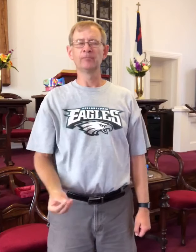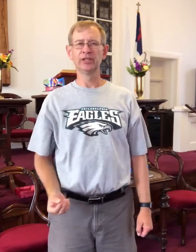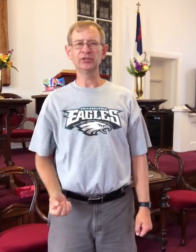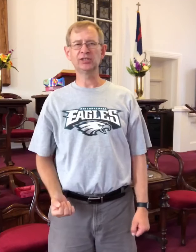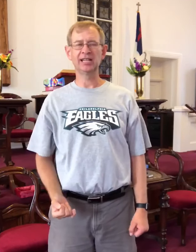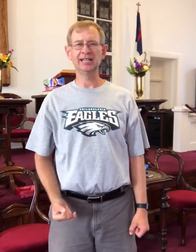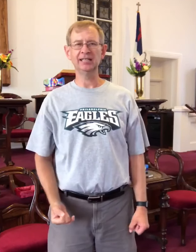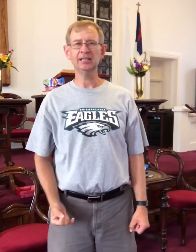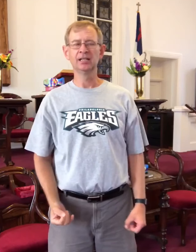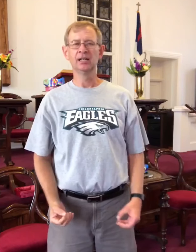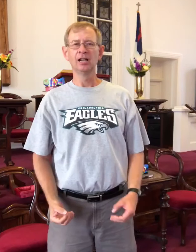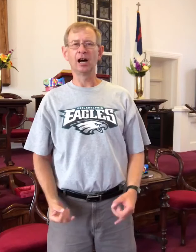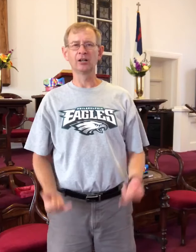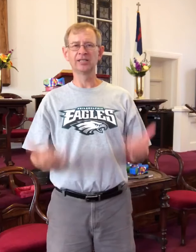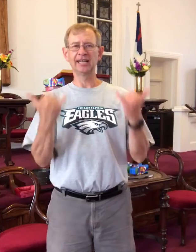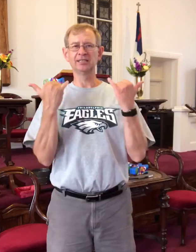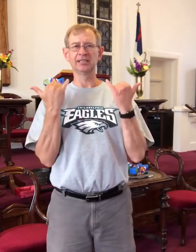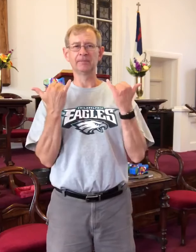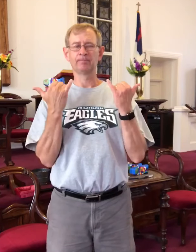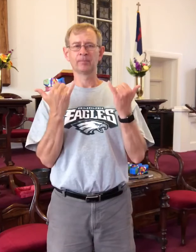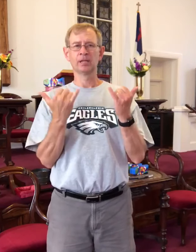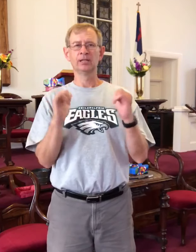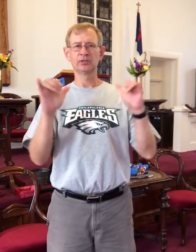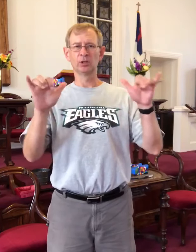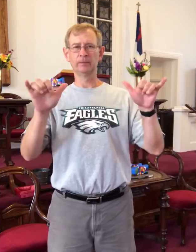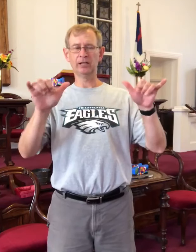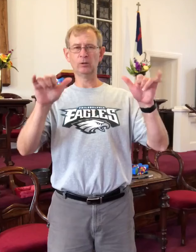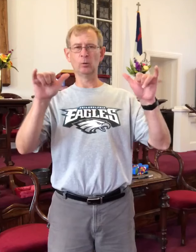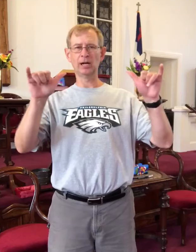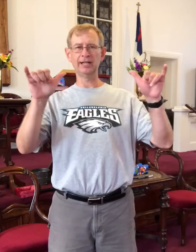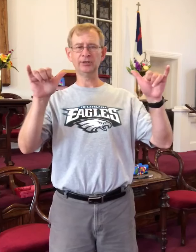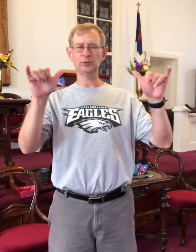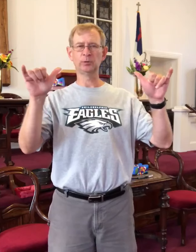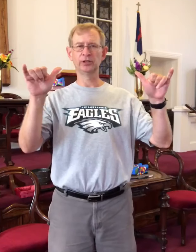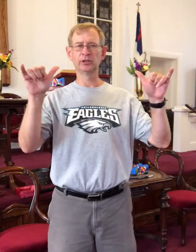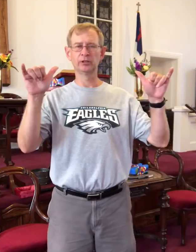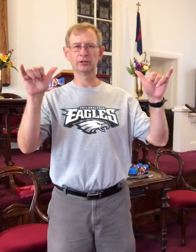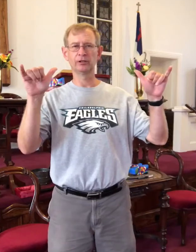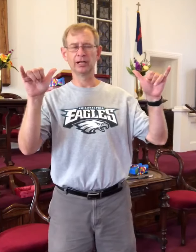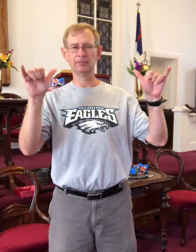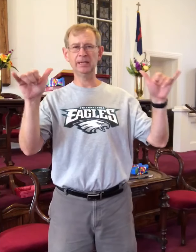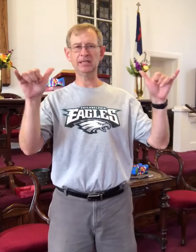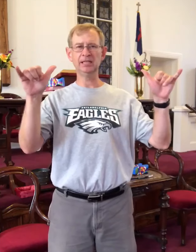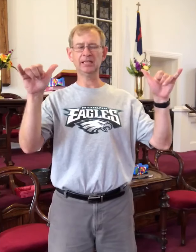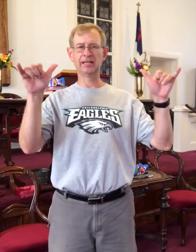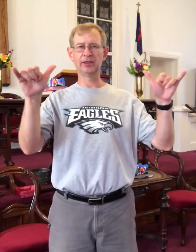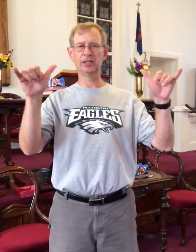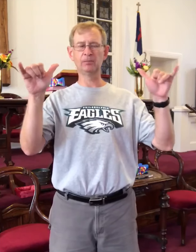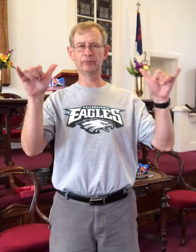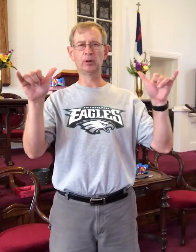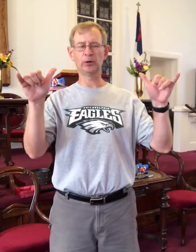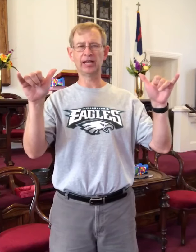this day our daily. So make Y's with your pinky and thumb of both